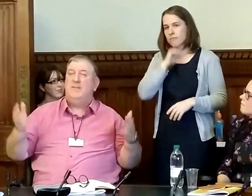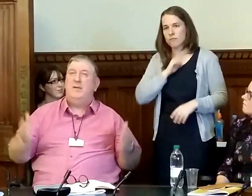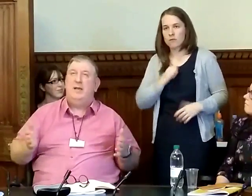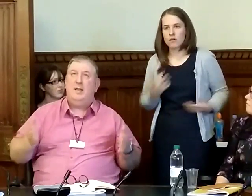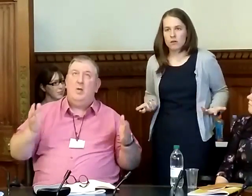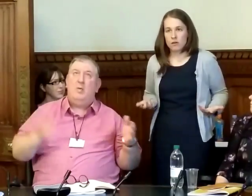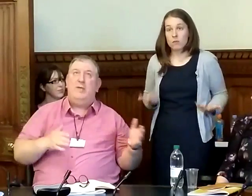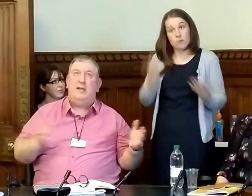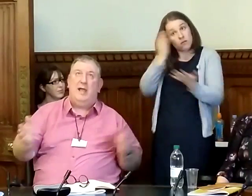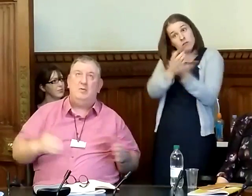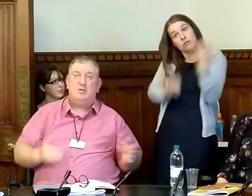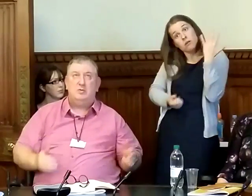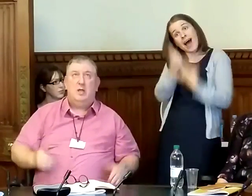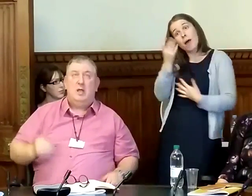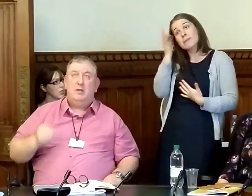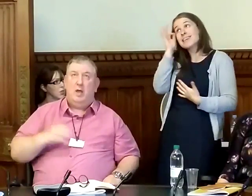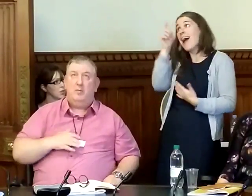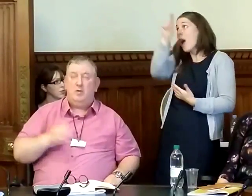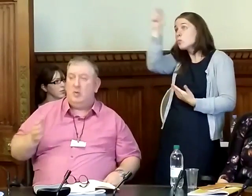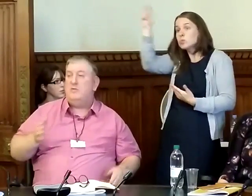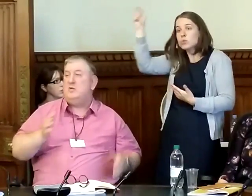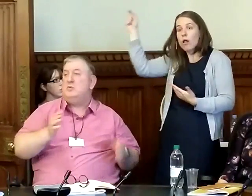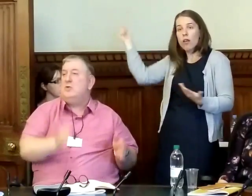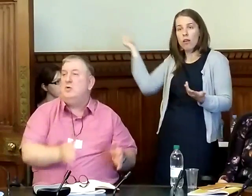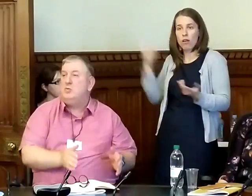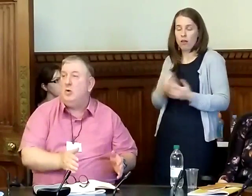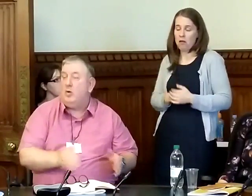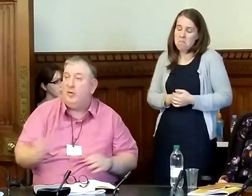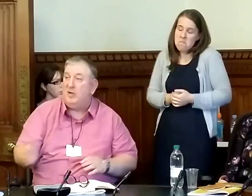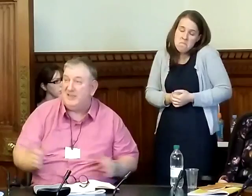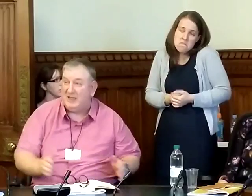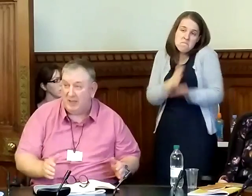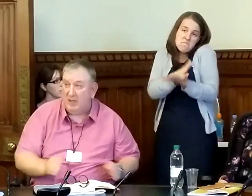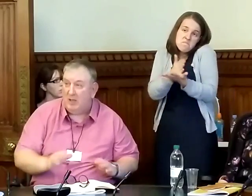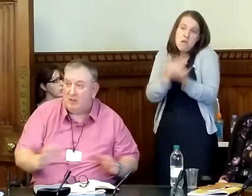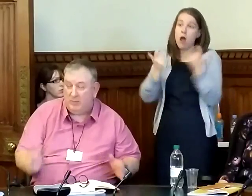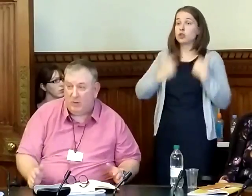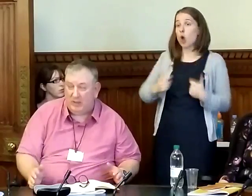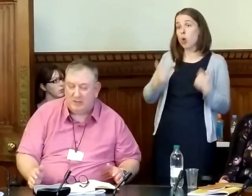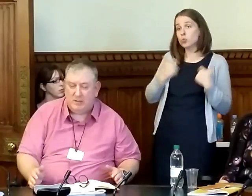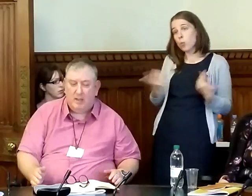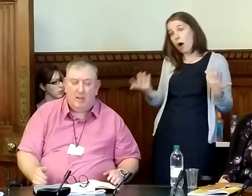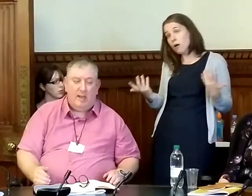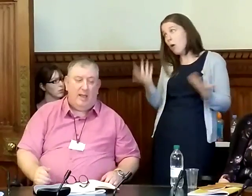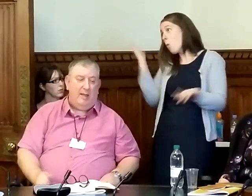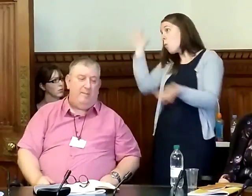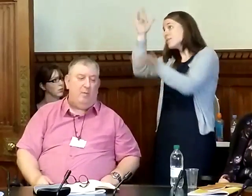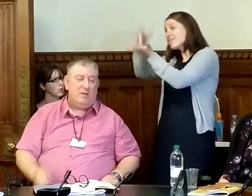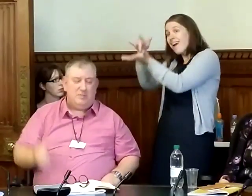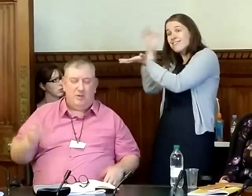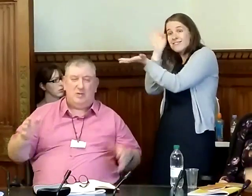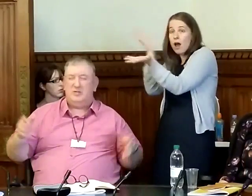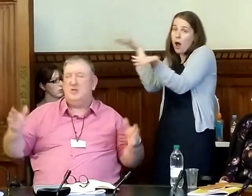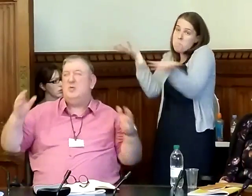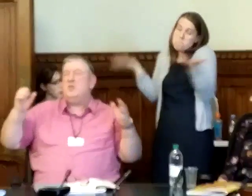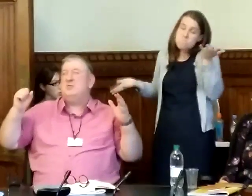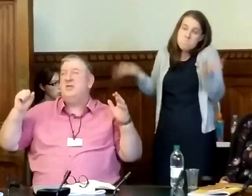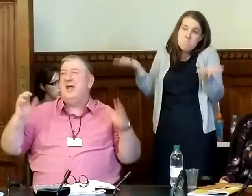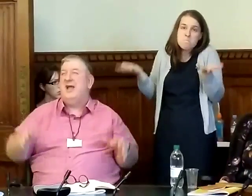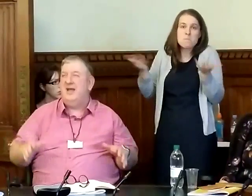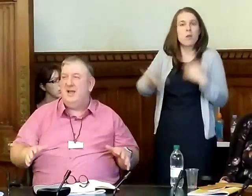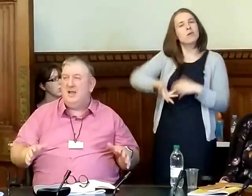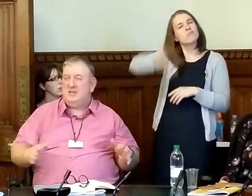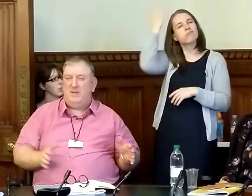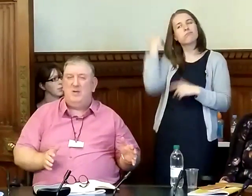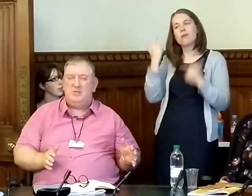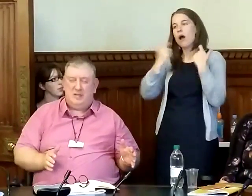this is what's happening with the encounters. Now, I'm not sure if she was a social worker or an assessor, to be honest. Once upon a time, social workers